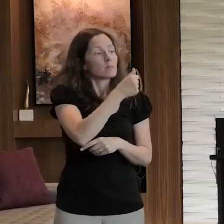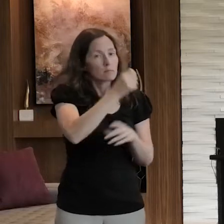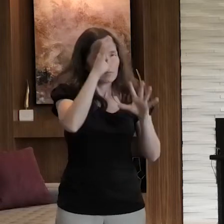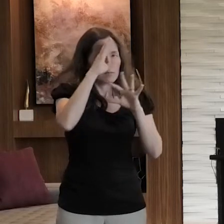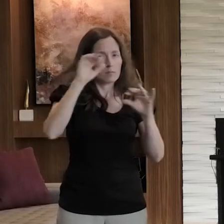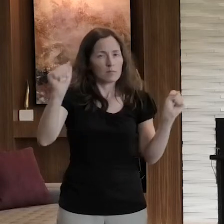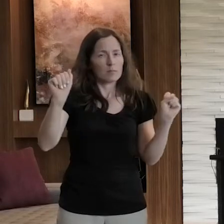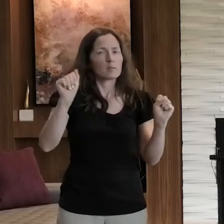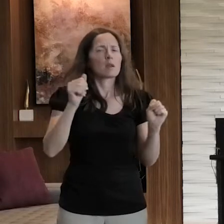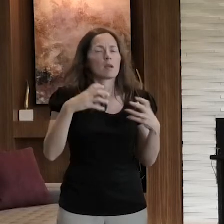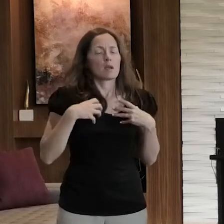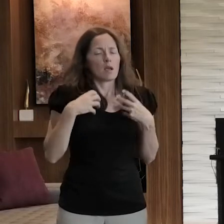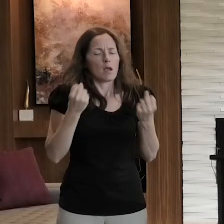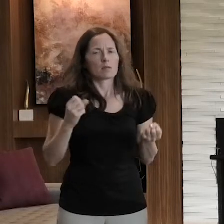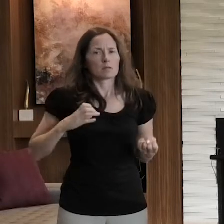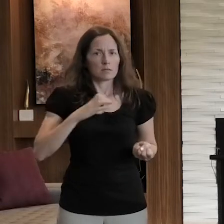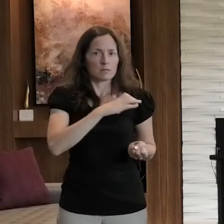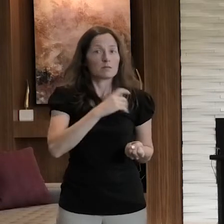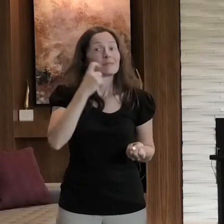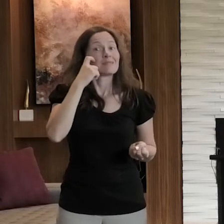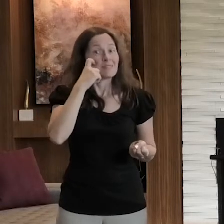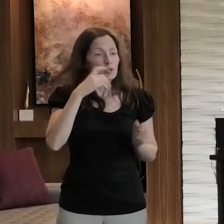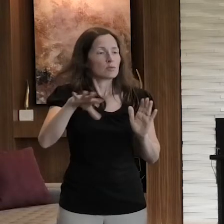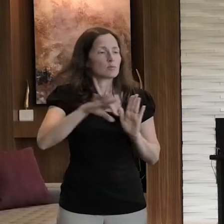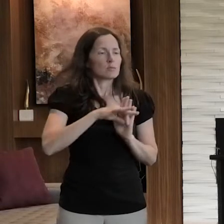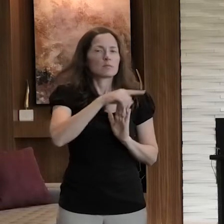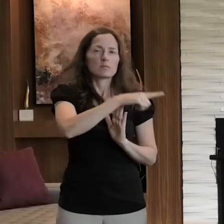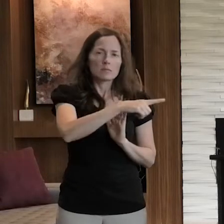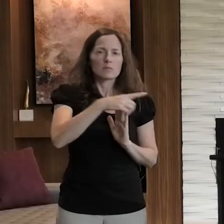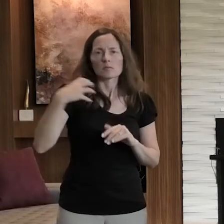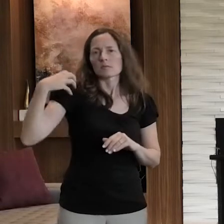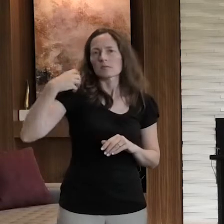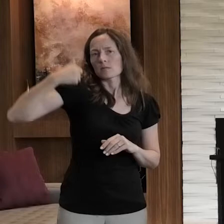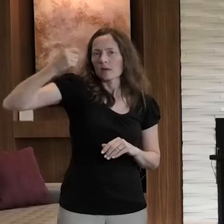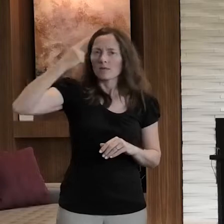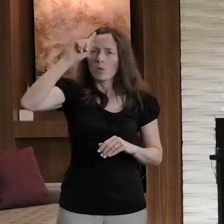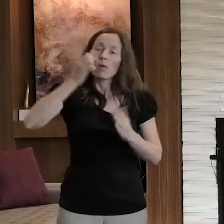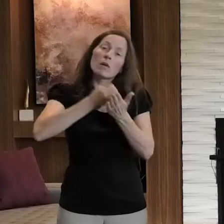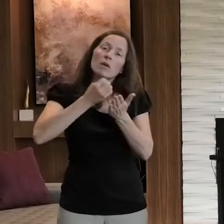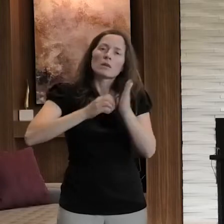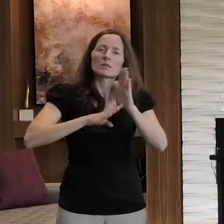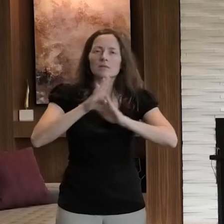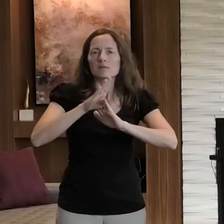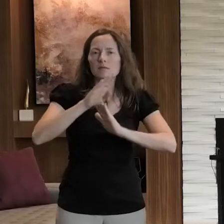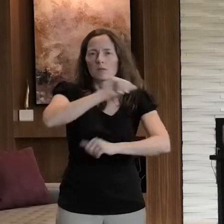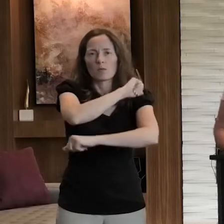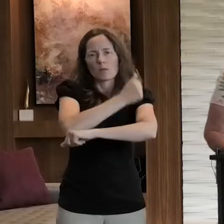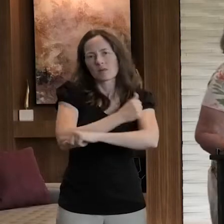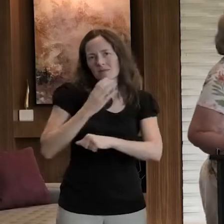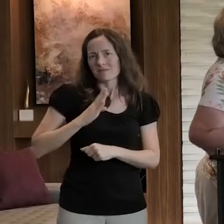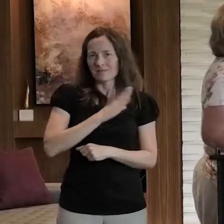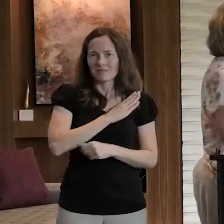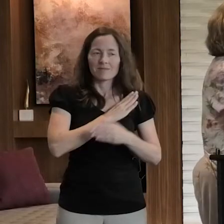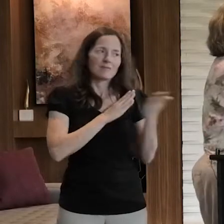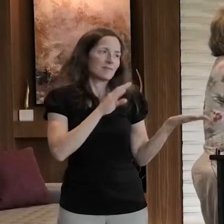he was just installed as chairman of the Economic Development Authority Board. Please join me in welcoming Steve Snellgrove.